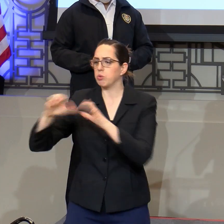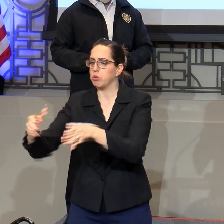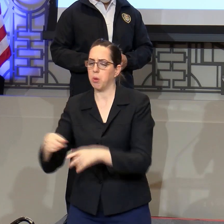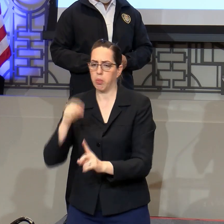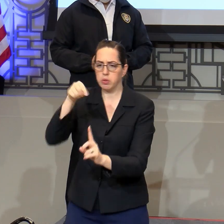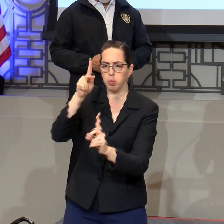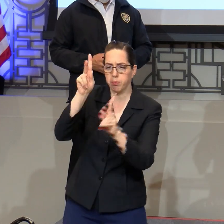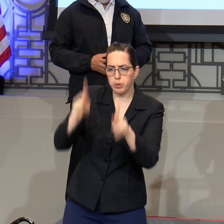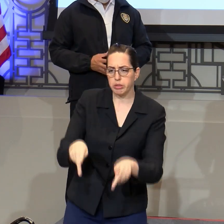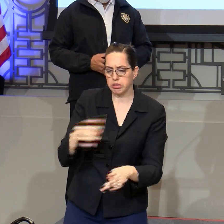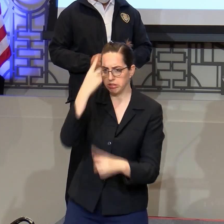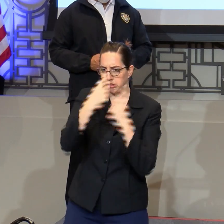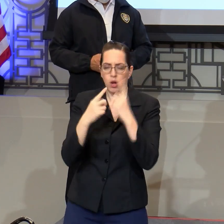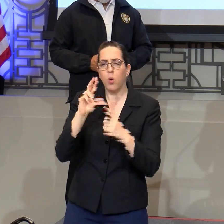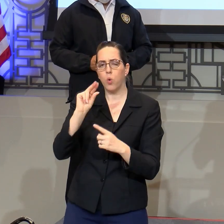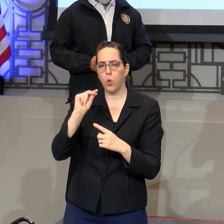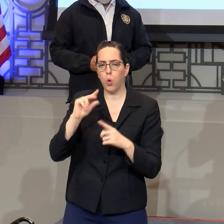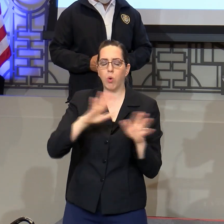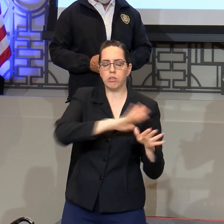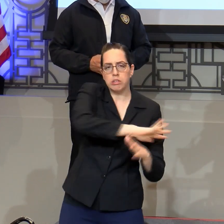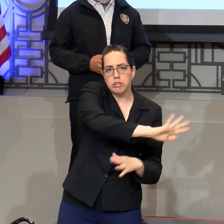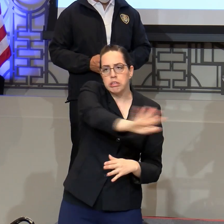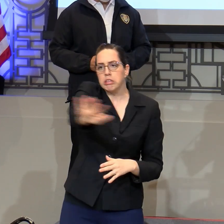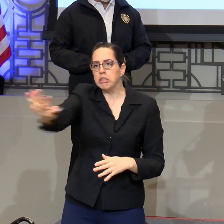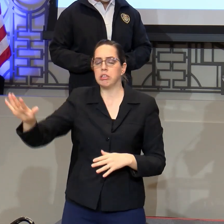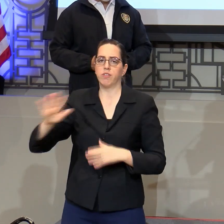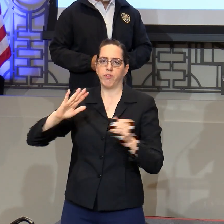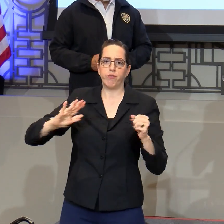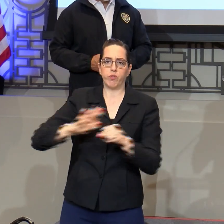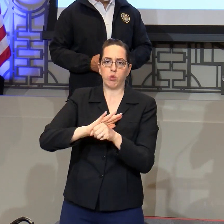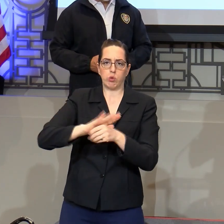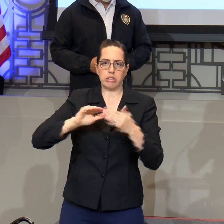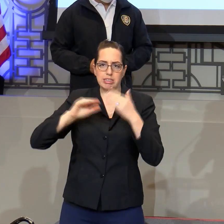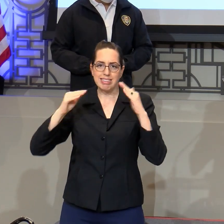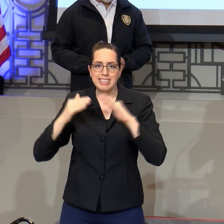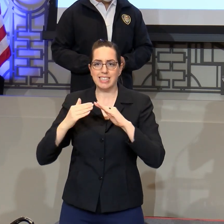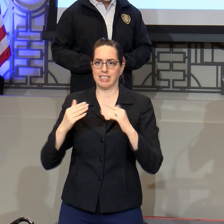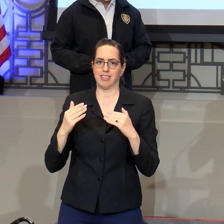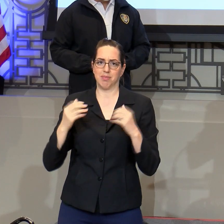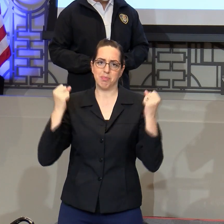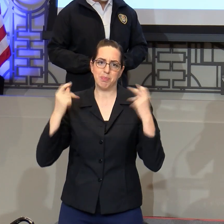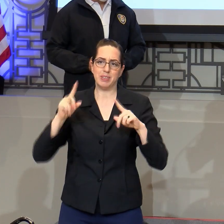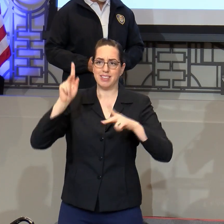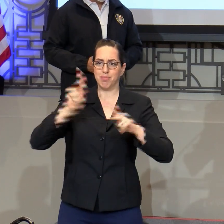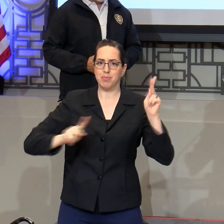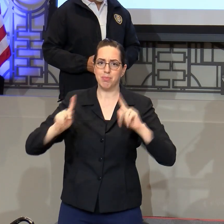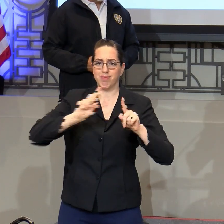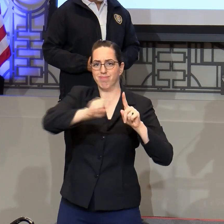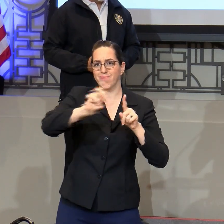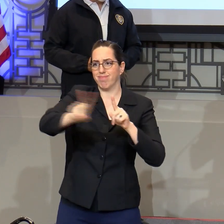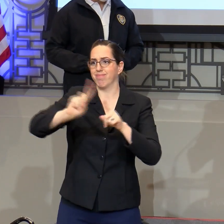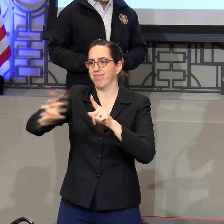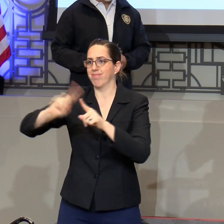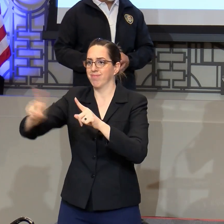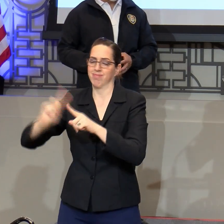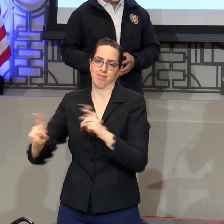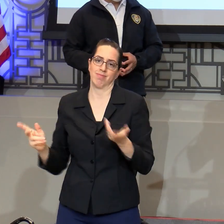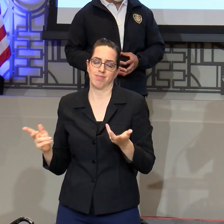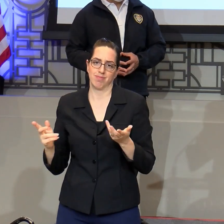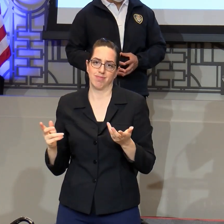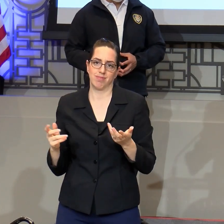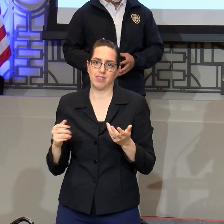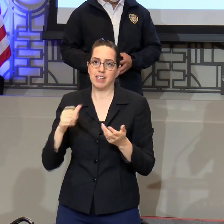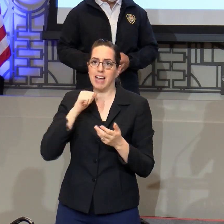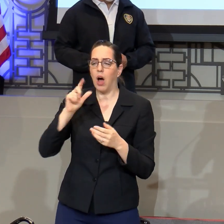individual. We must take into account our entire city and the diversity of our entire city. And I'm not just